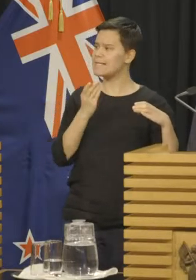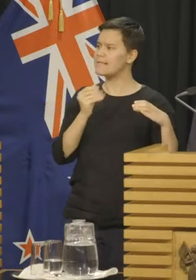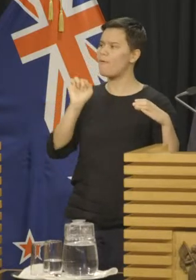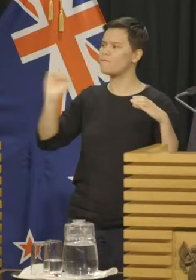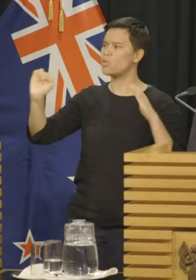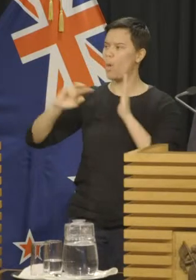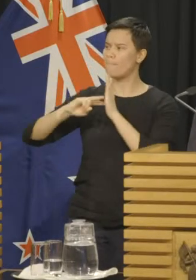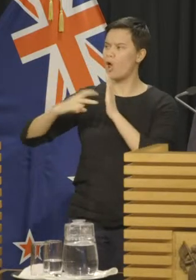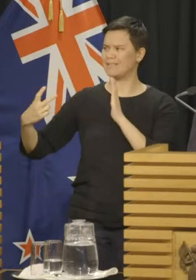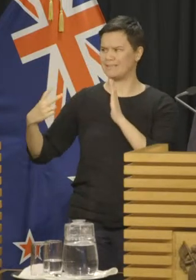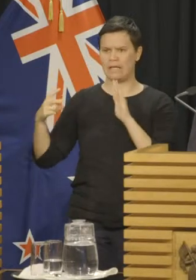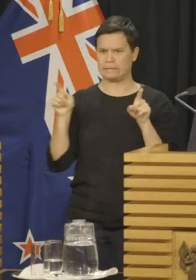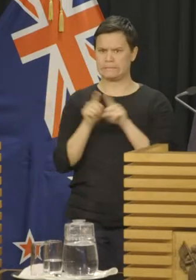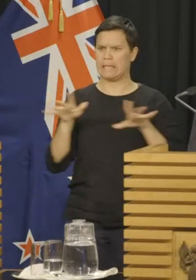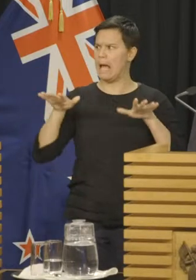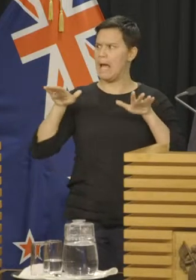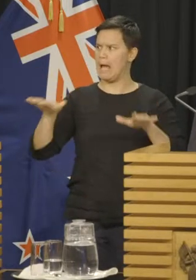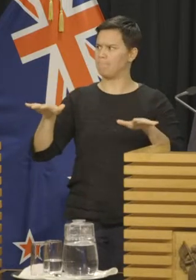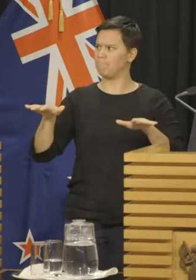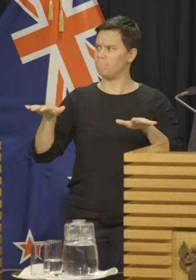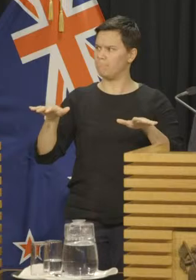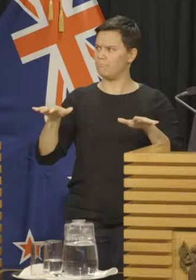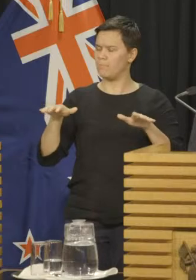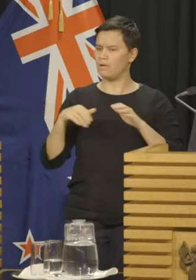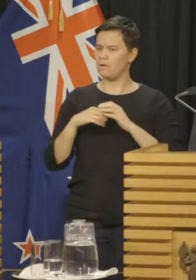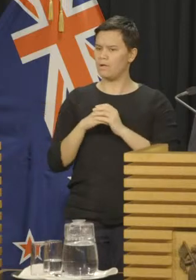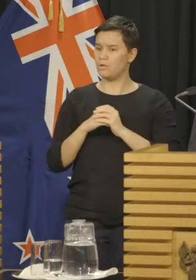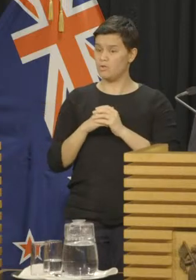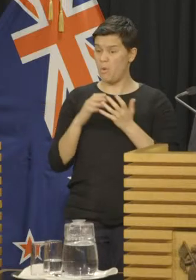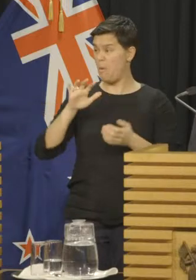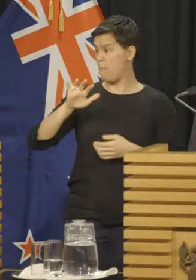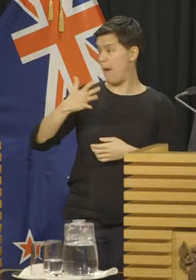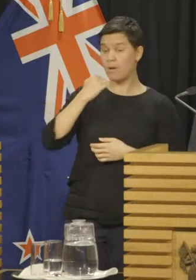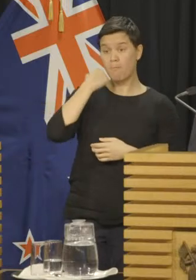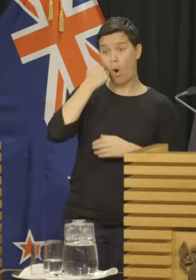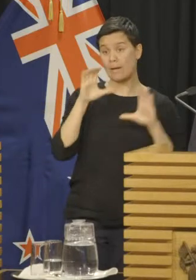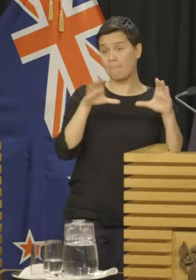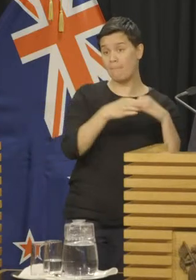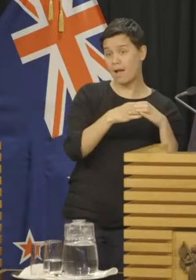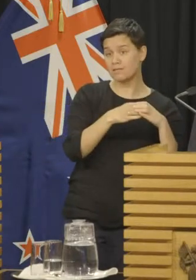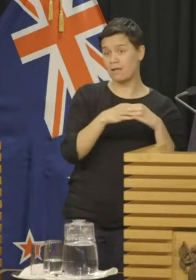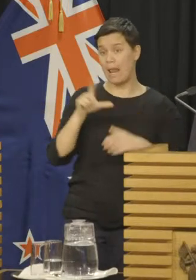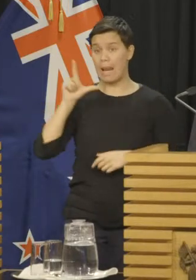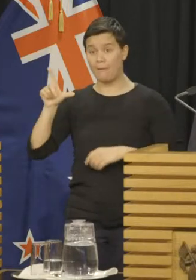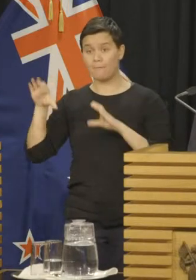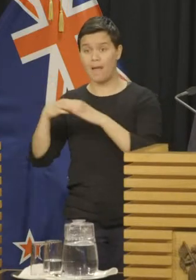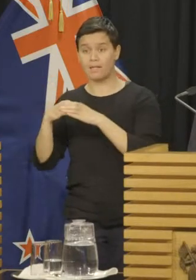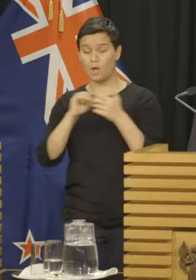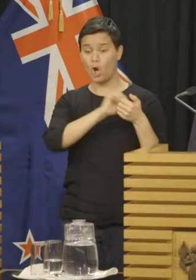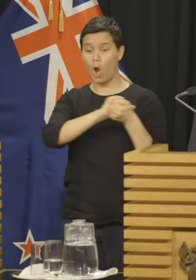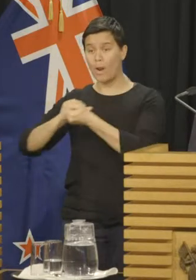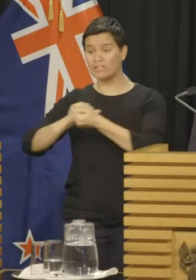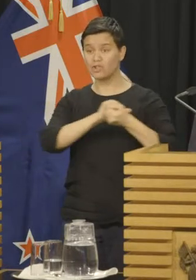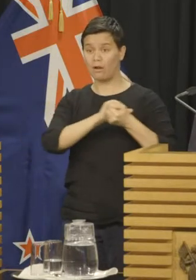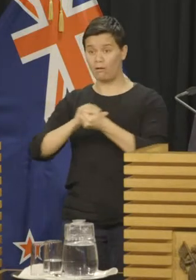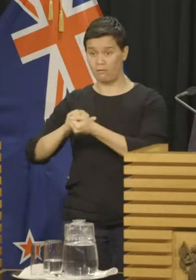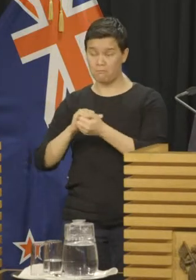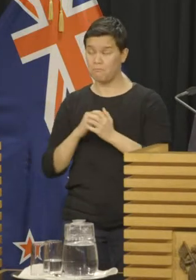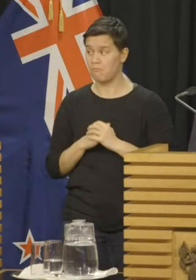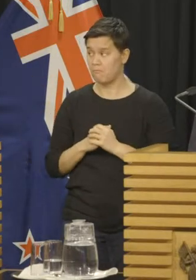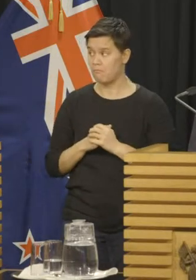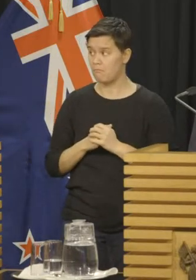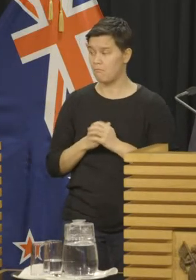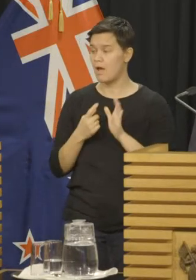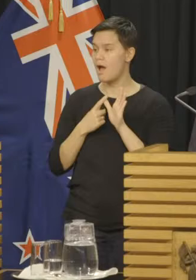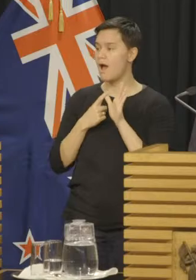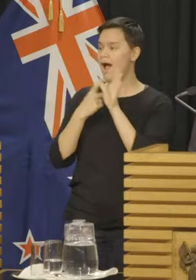are almost identical to theirs. Would you consider a coalition with them should they get in? I unfortunately can't comment too